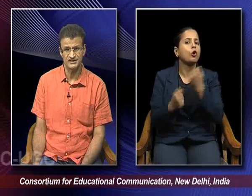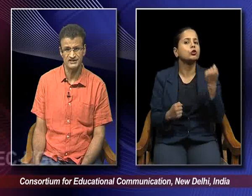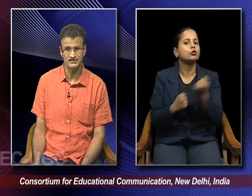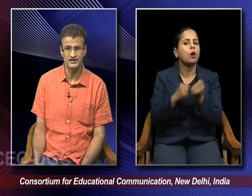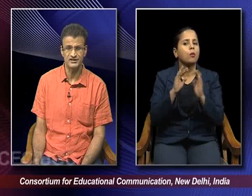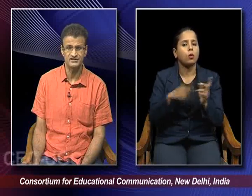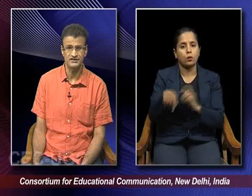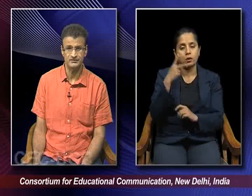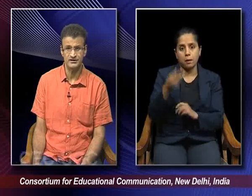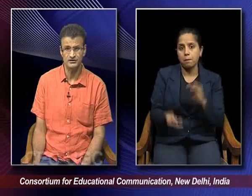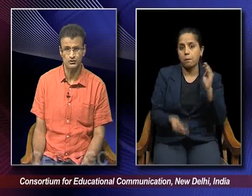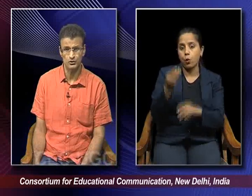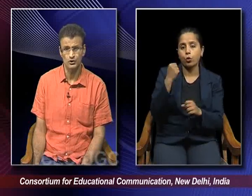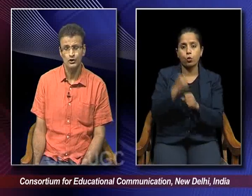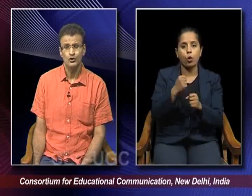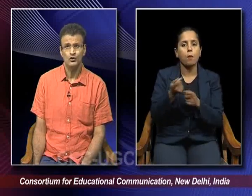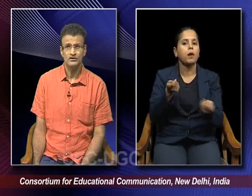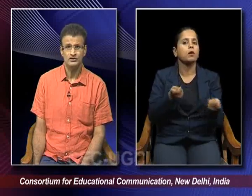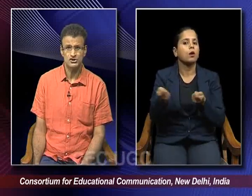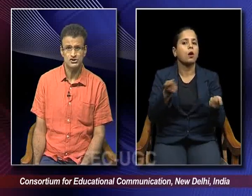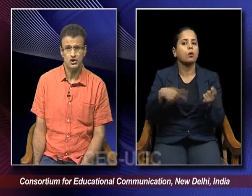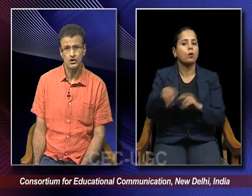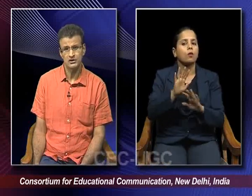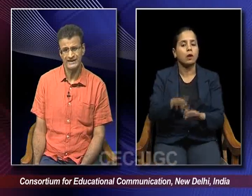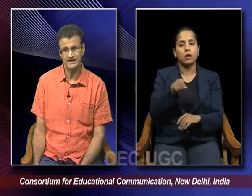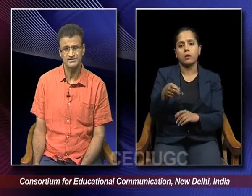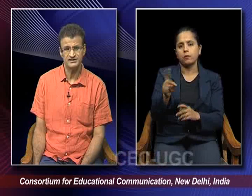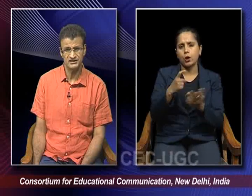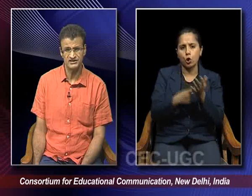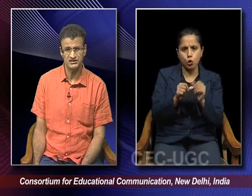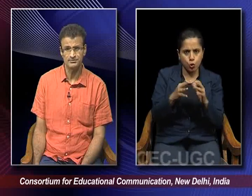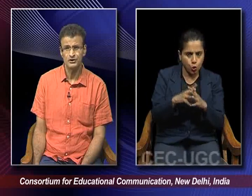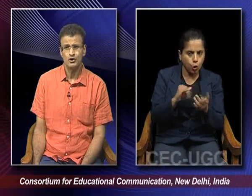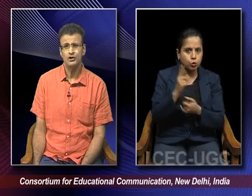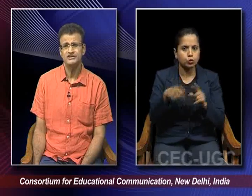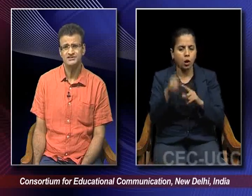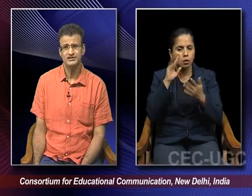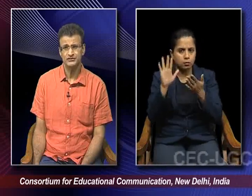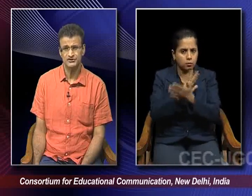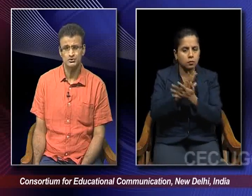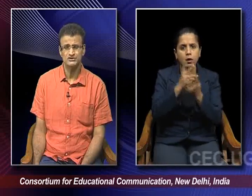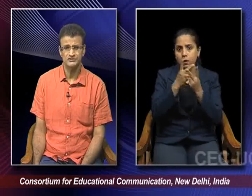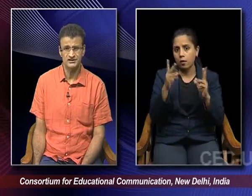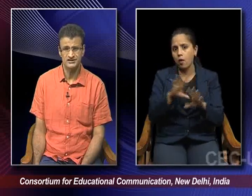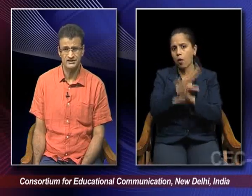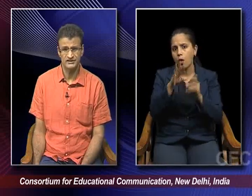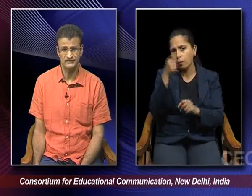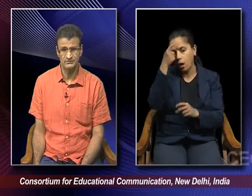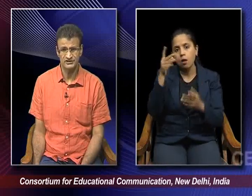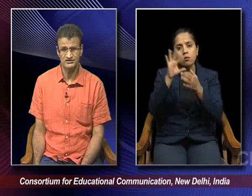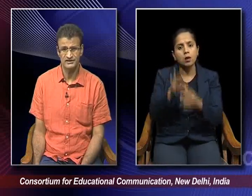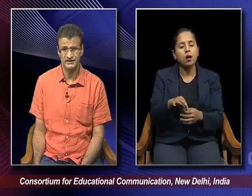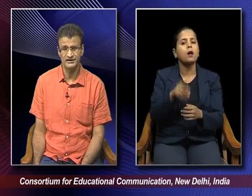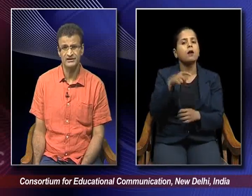resistance against the increasing government control over the raw stock, tax and censorship. All these kinds of issues, they were concerning the